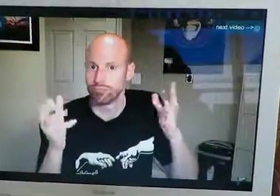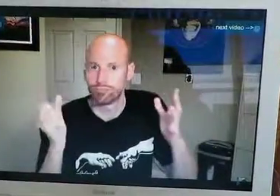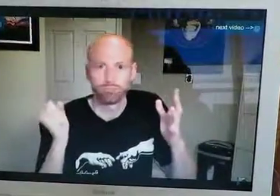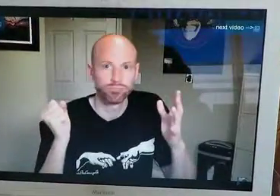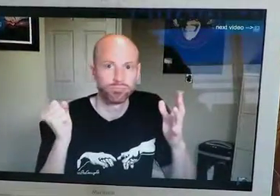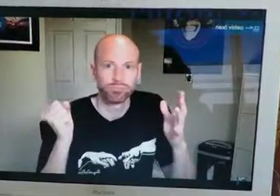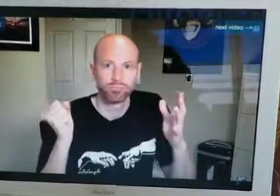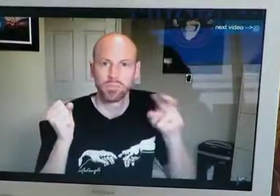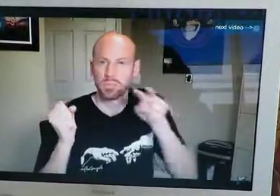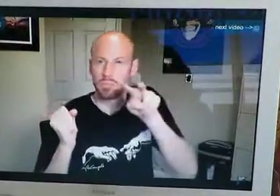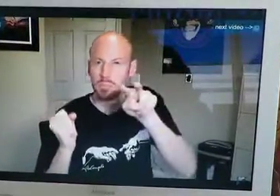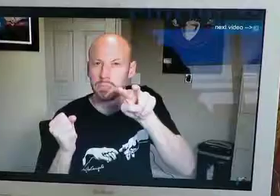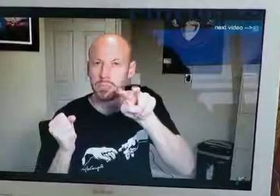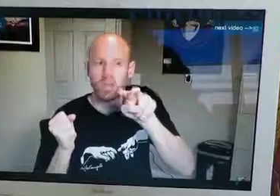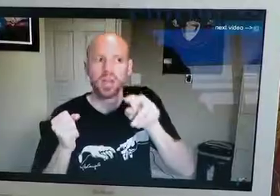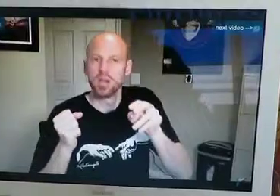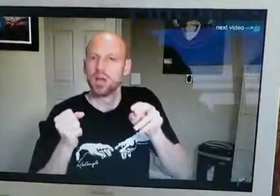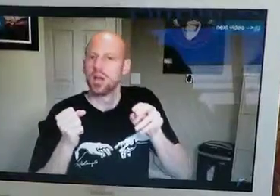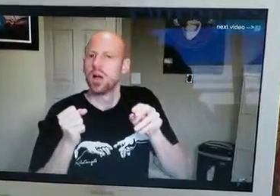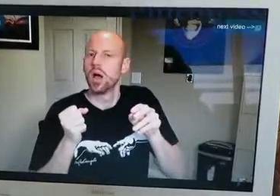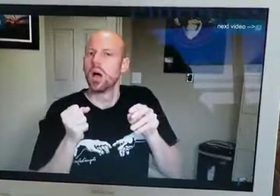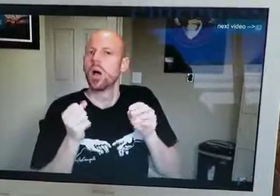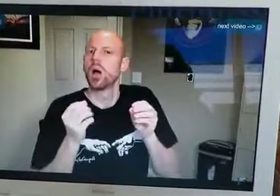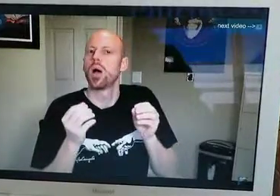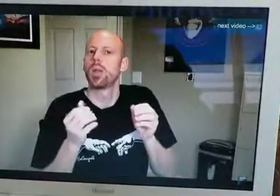to the presenter,